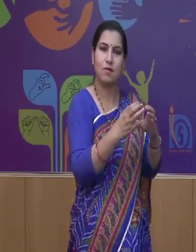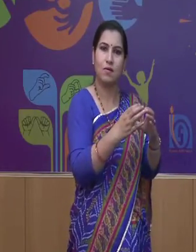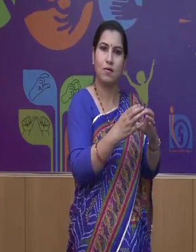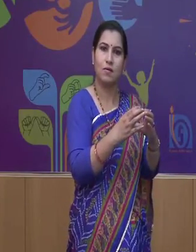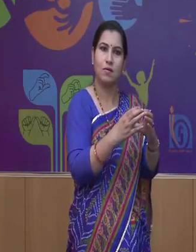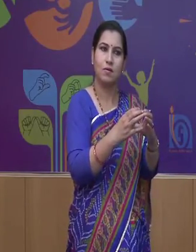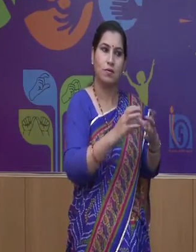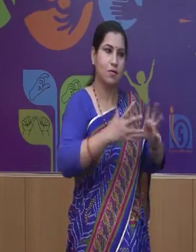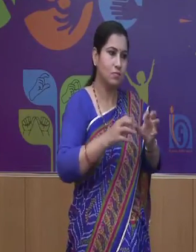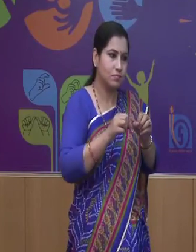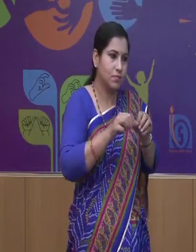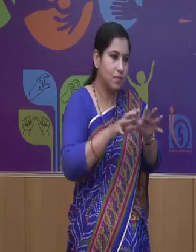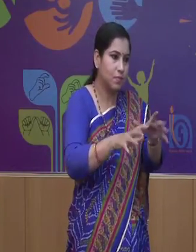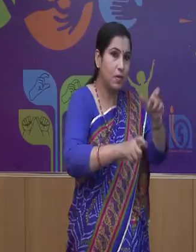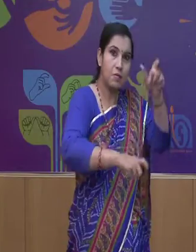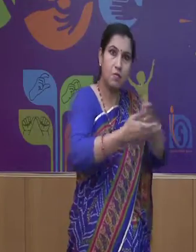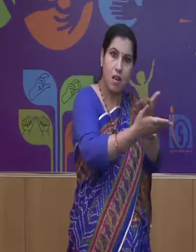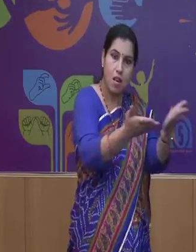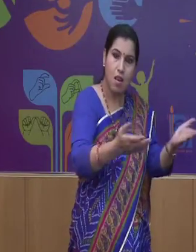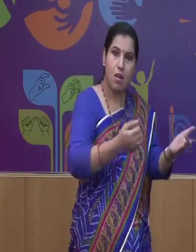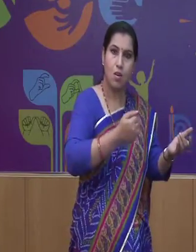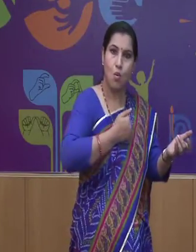developed among the people of our country.